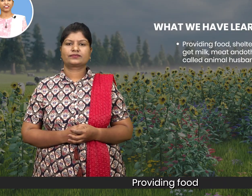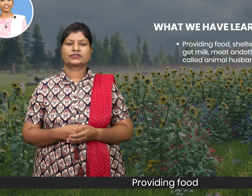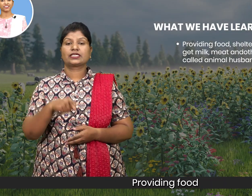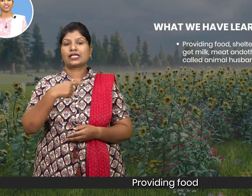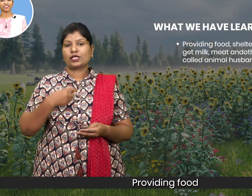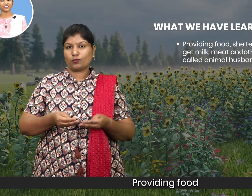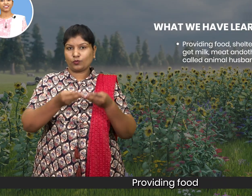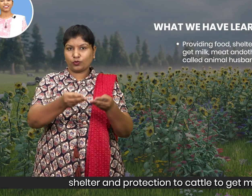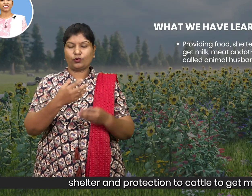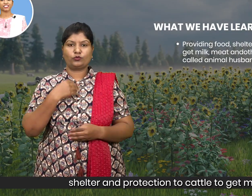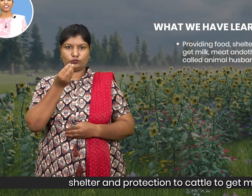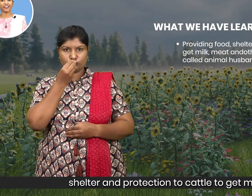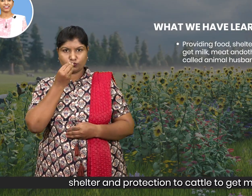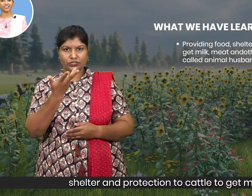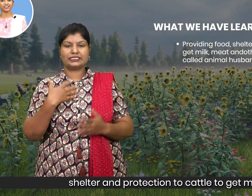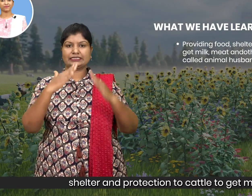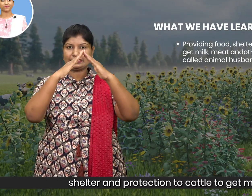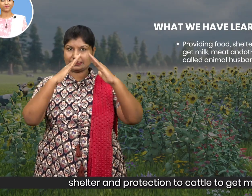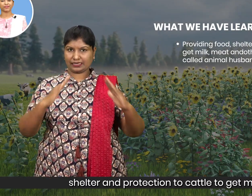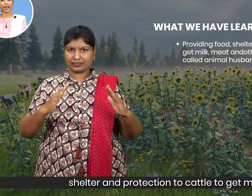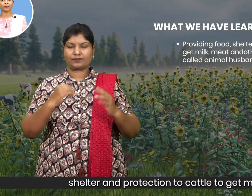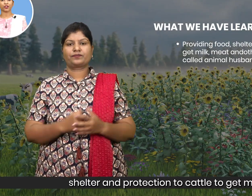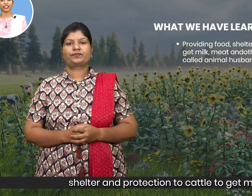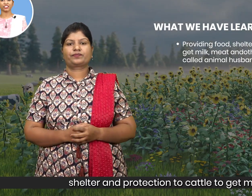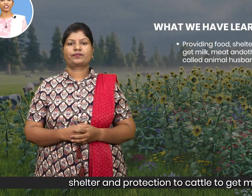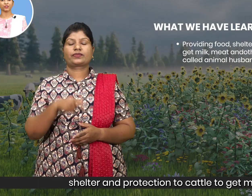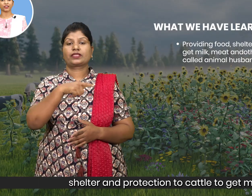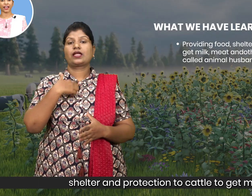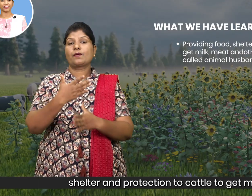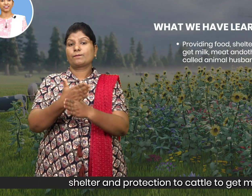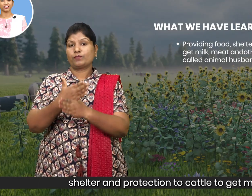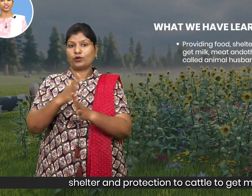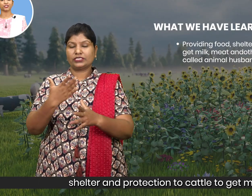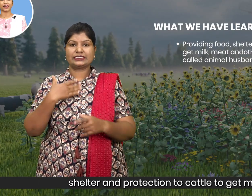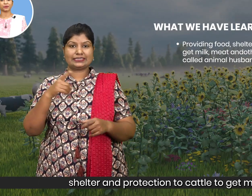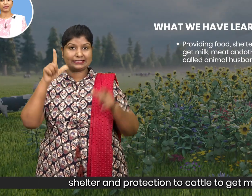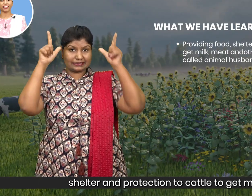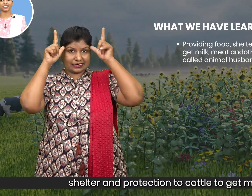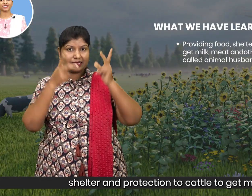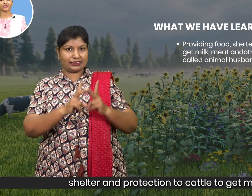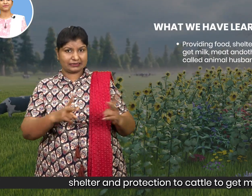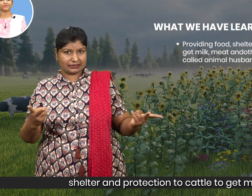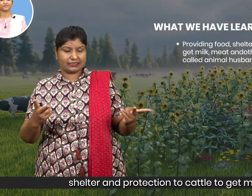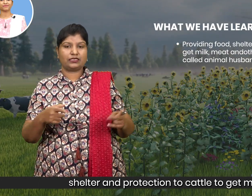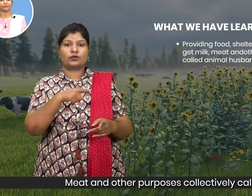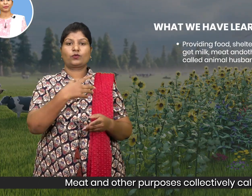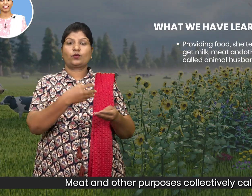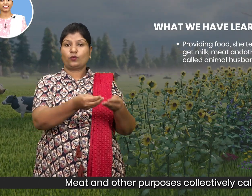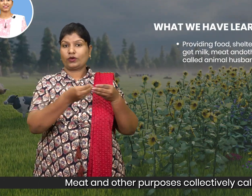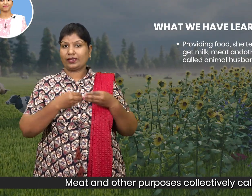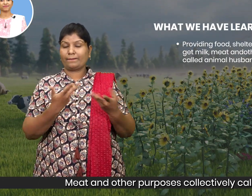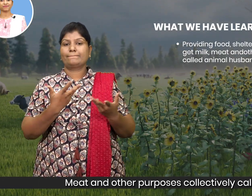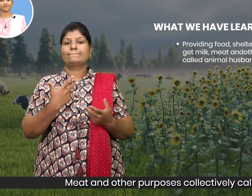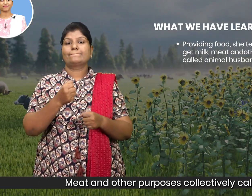Providing food, shelter, and protection to cattle to get milk,